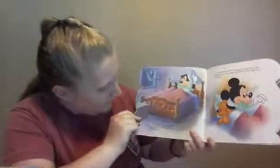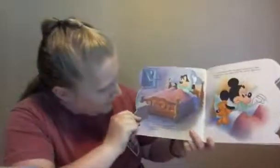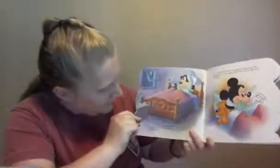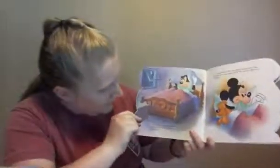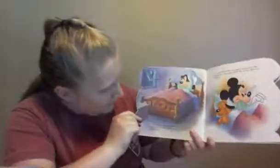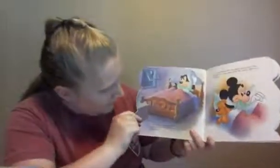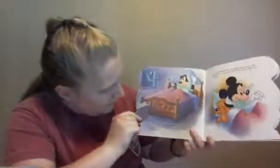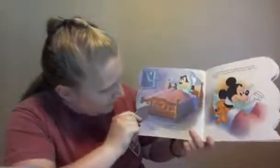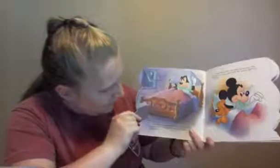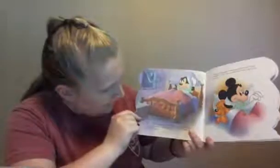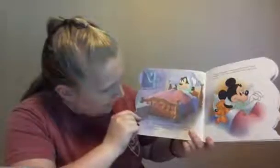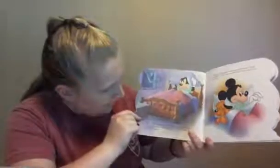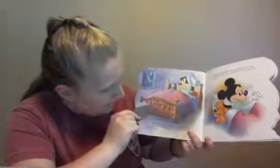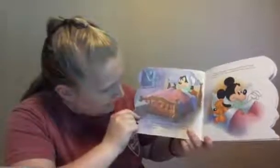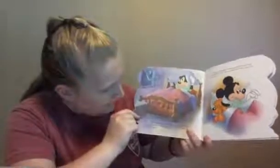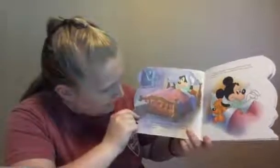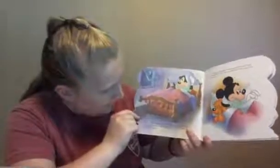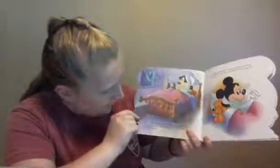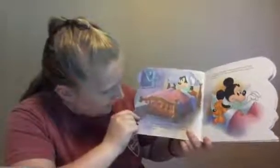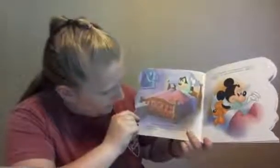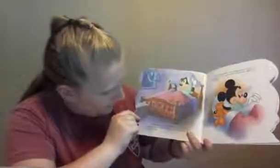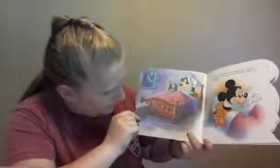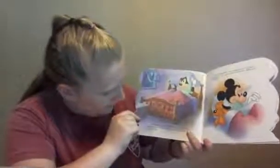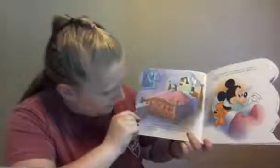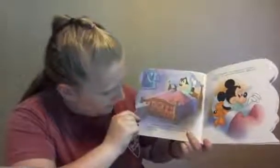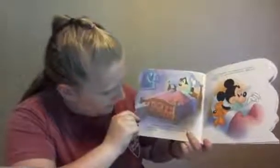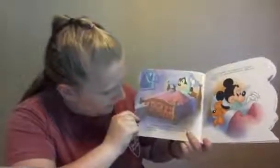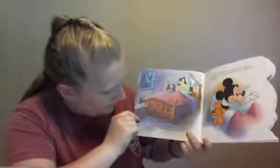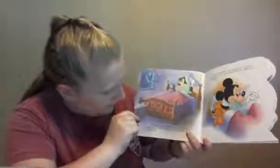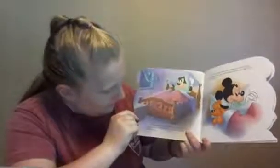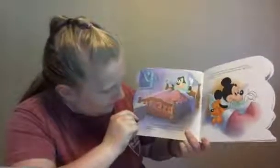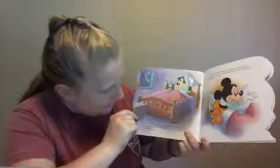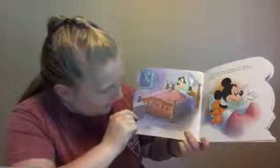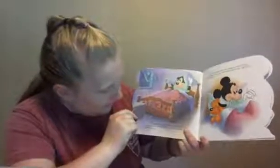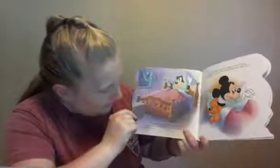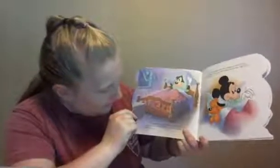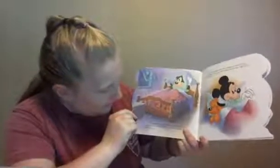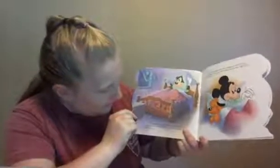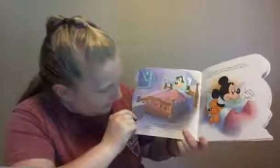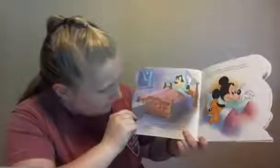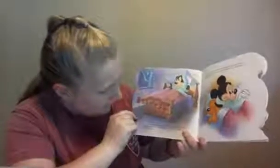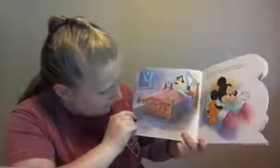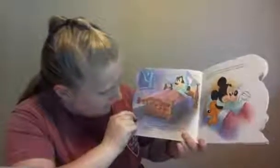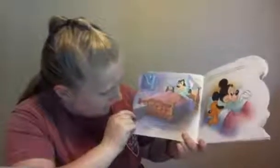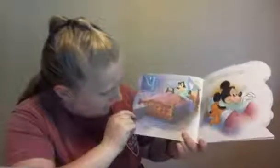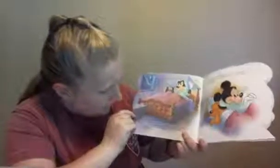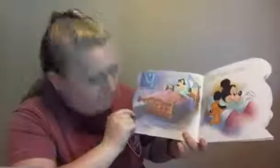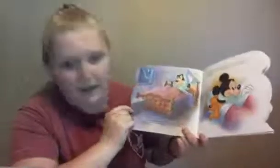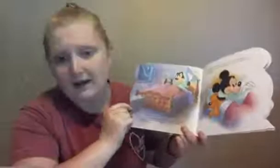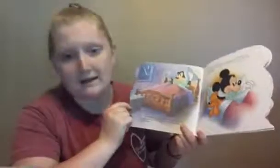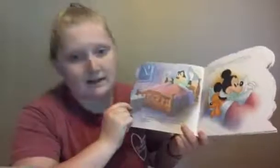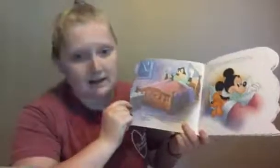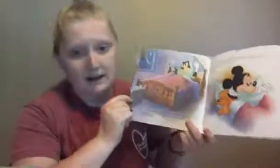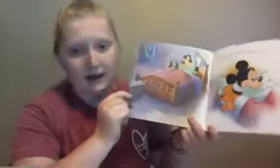That night, the puppy howled at the top of his lungs. Mickey covered his ears with a pillow, but it didn't